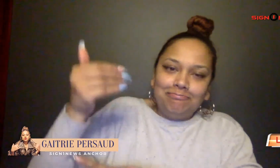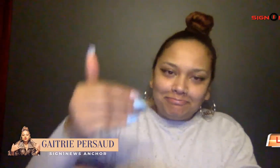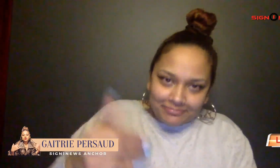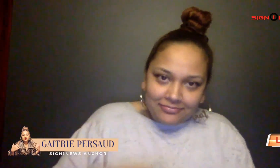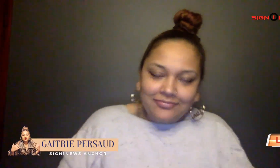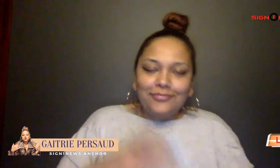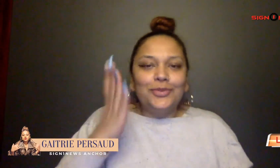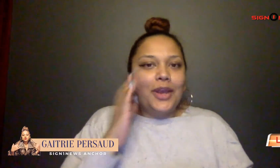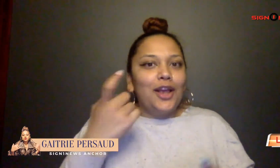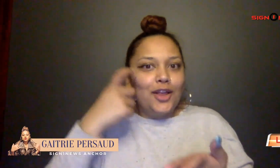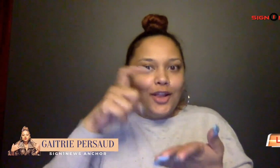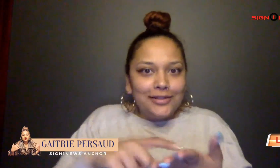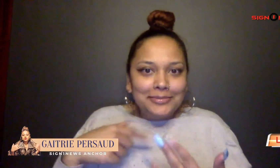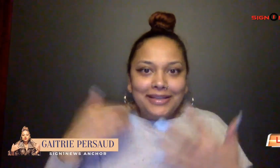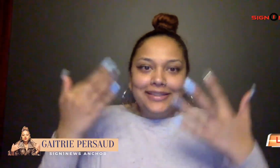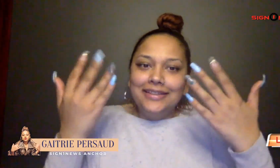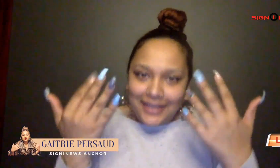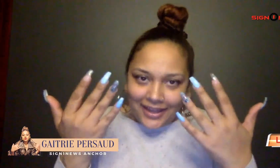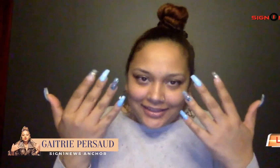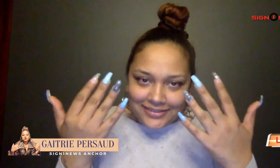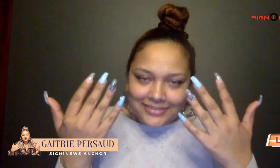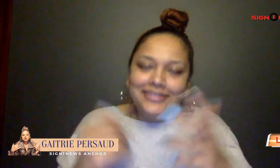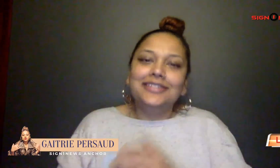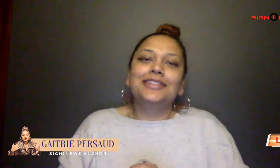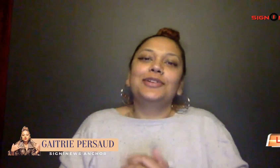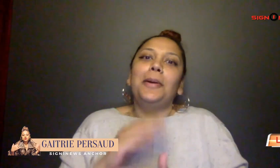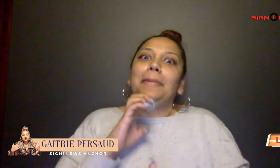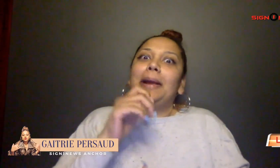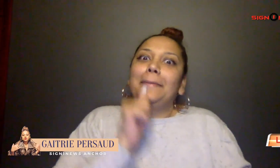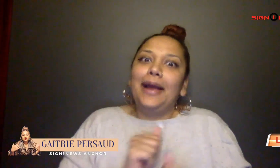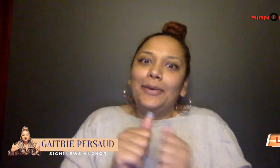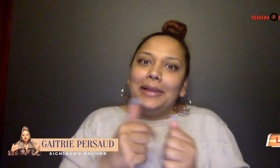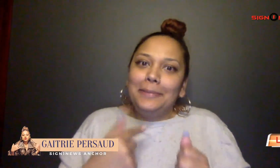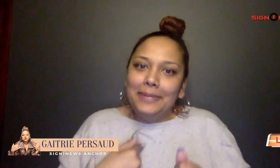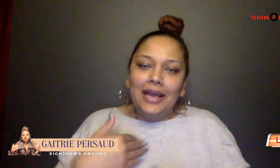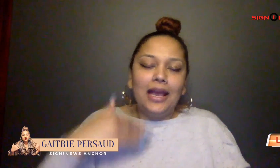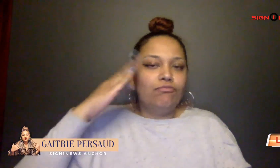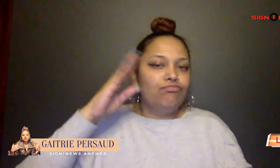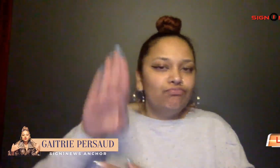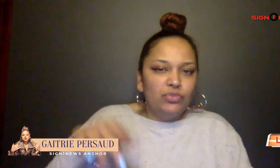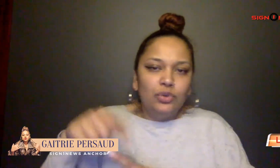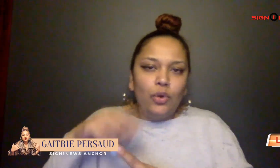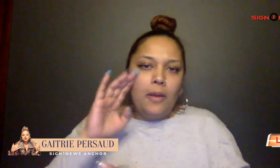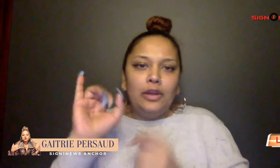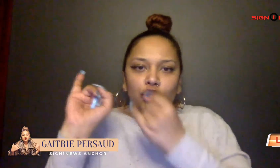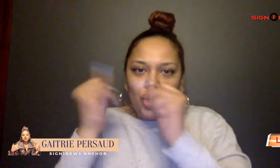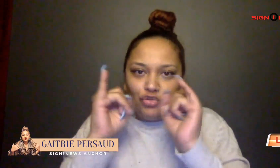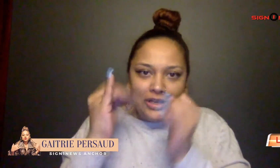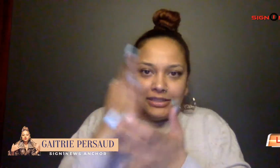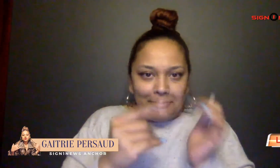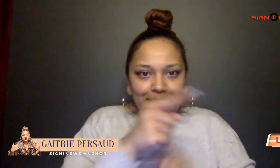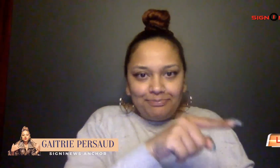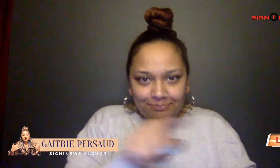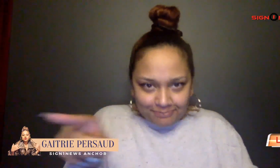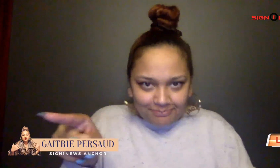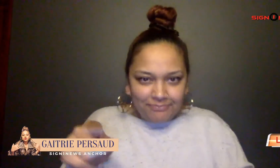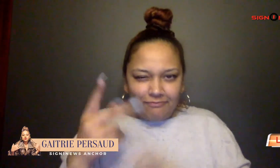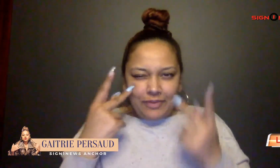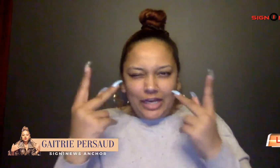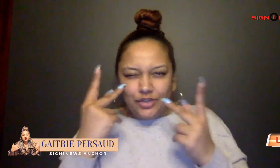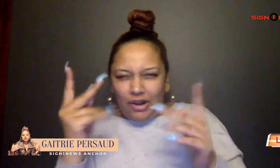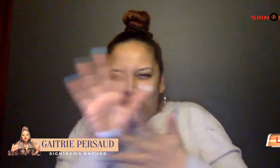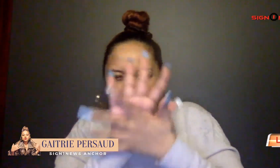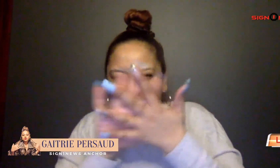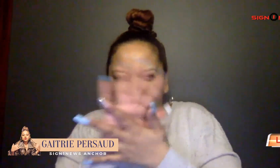remind you that of something I've been saying this week please be patient with me I notice my nails may be distracting to you